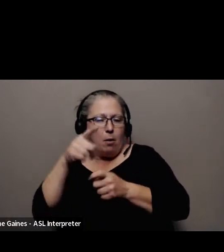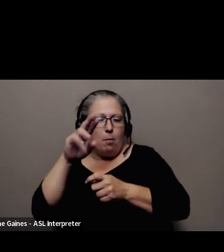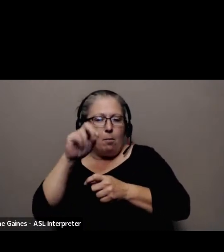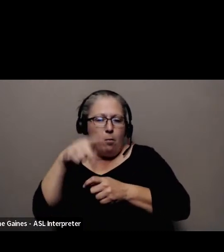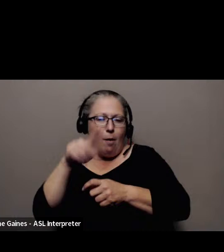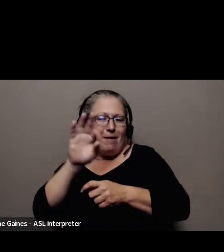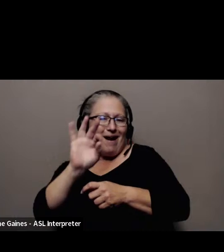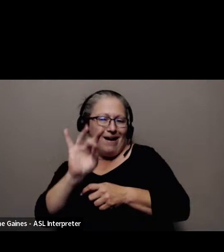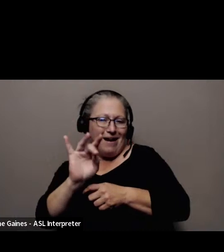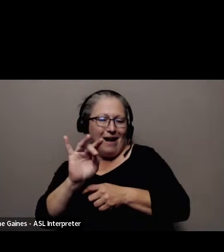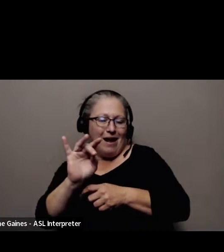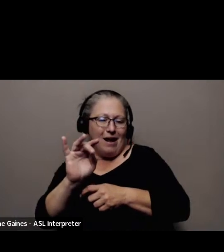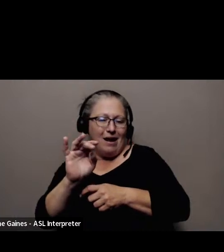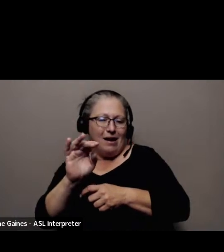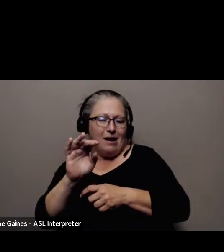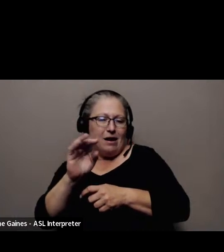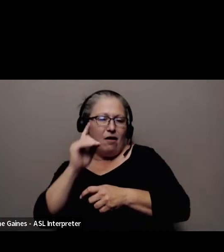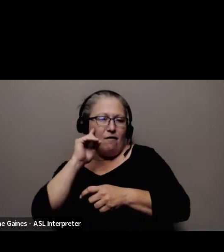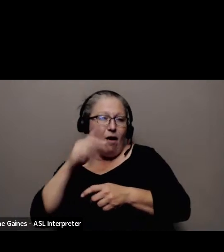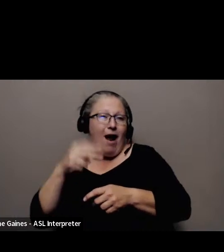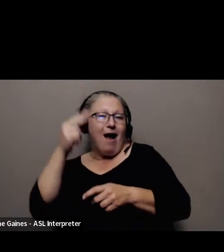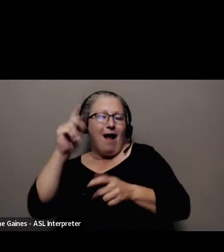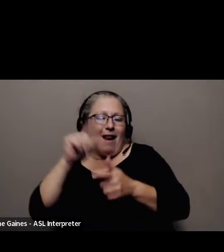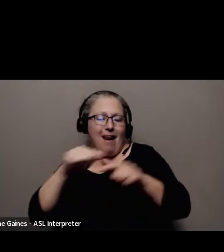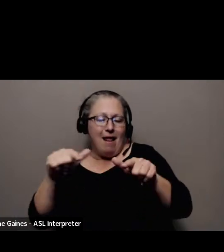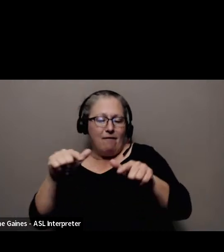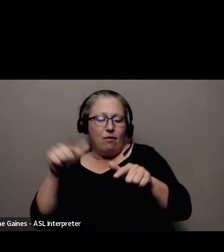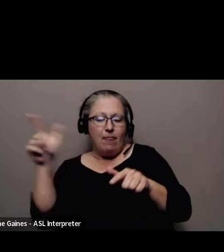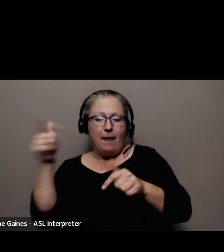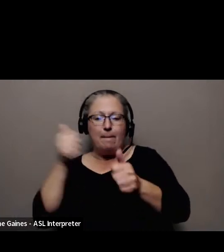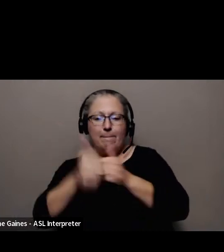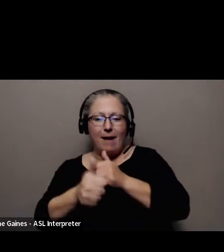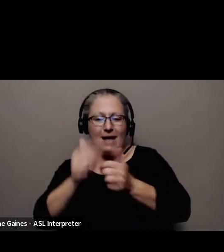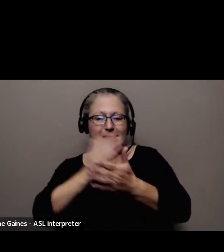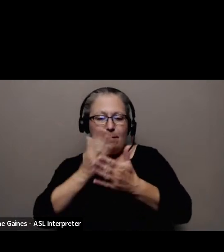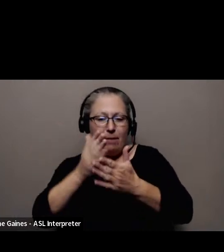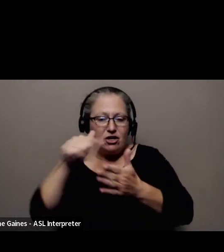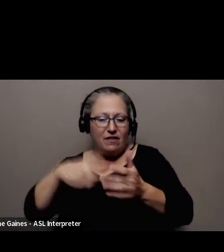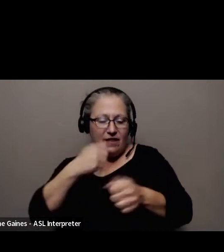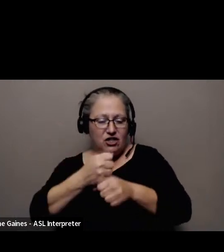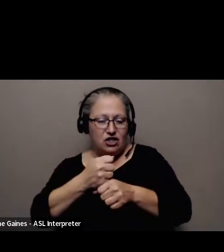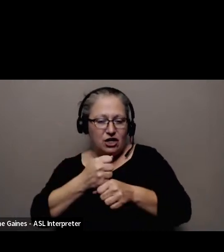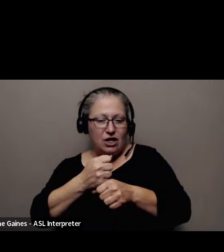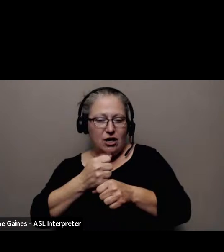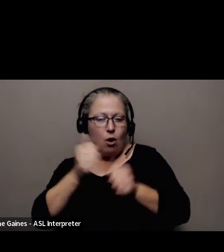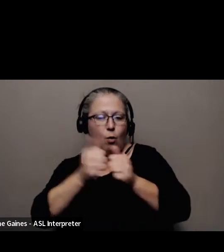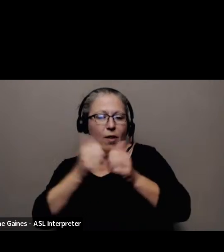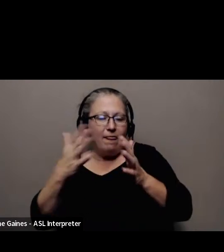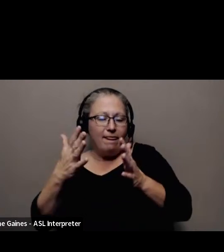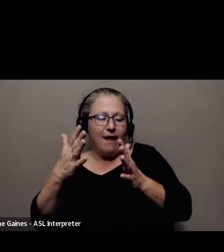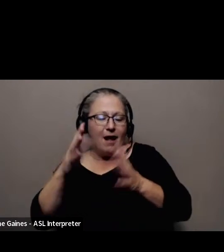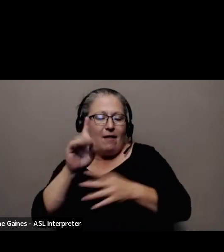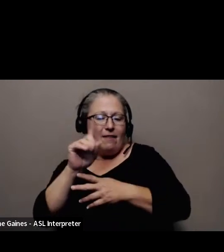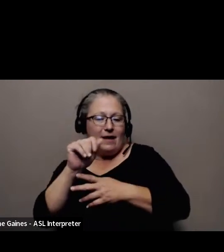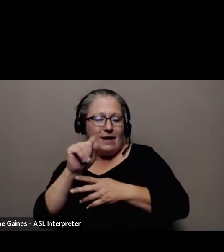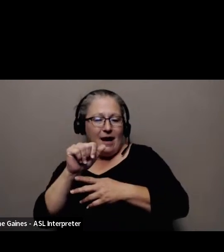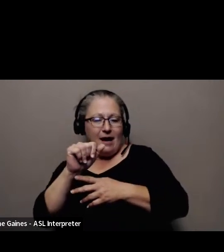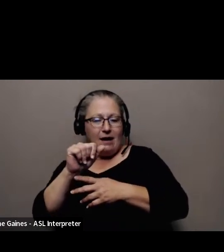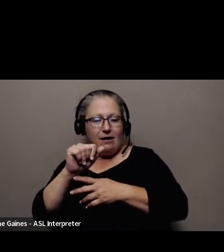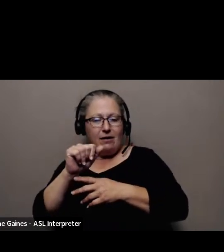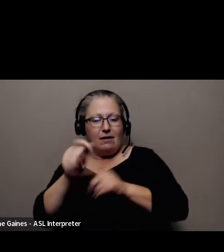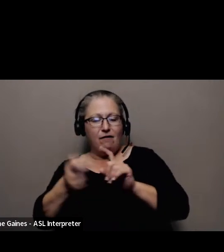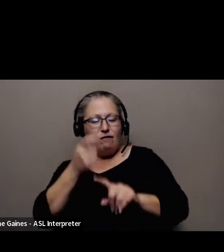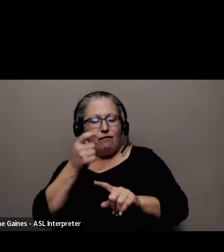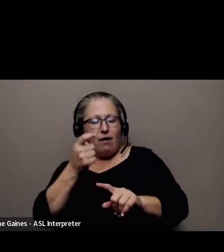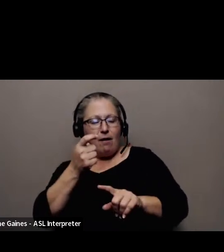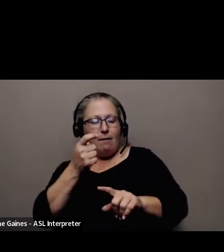just for really high level, they passed the budget this year without any of the data